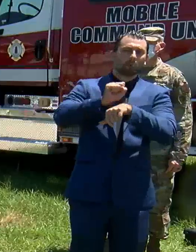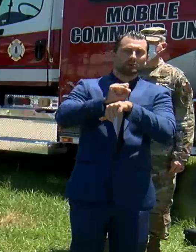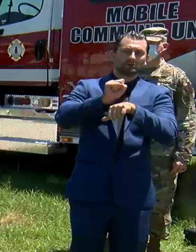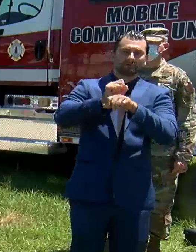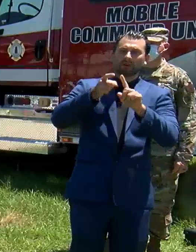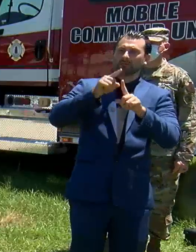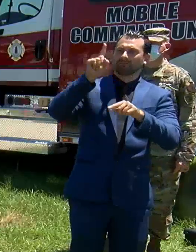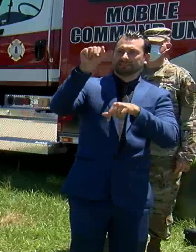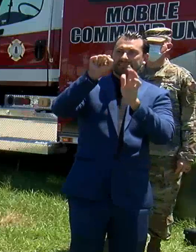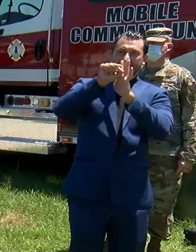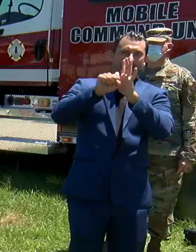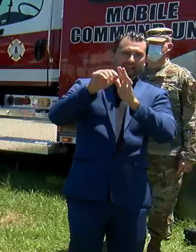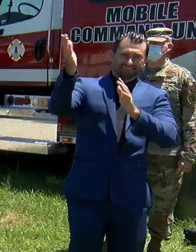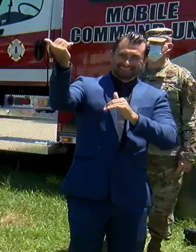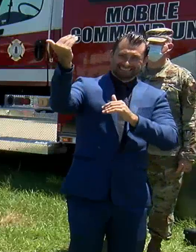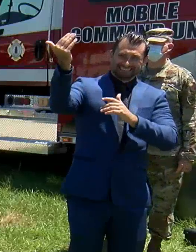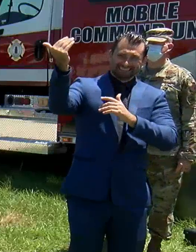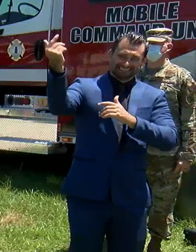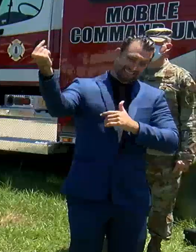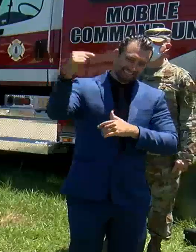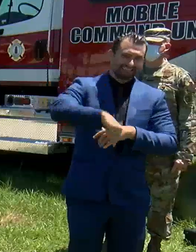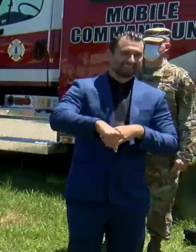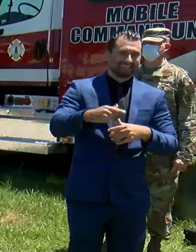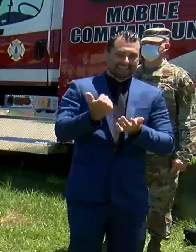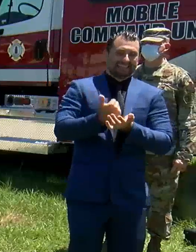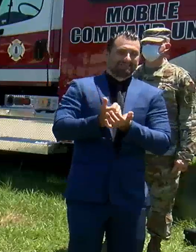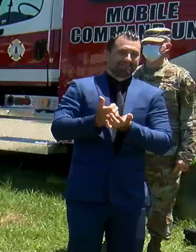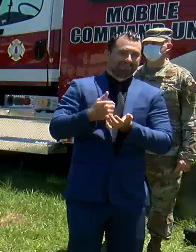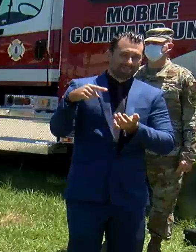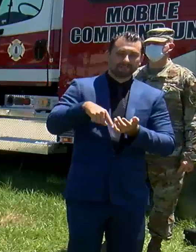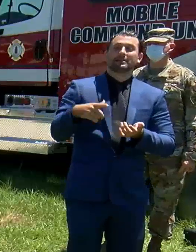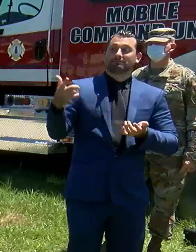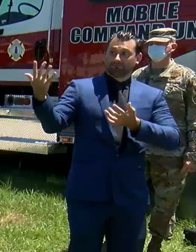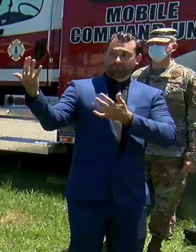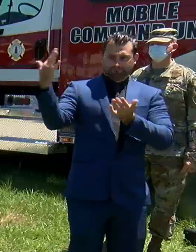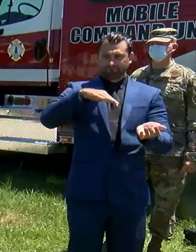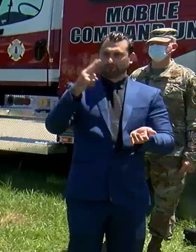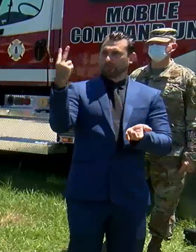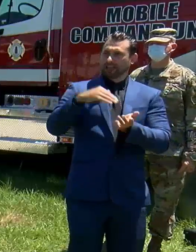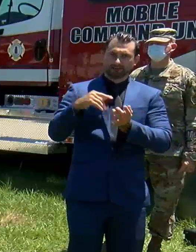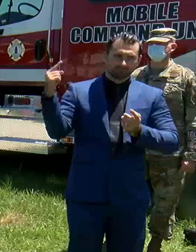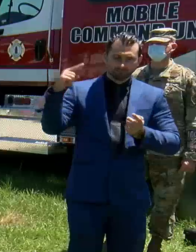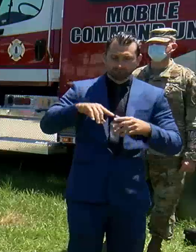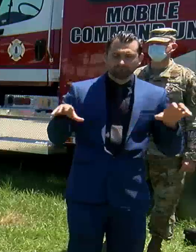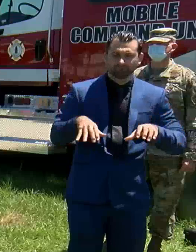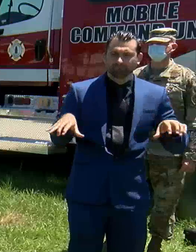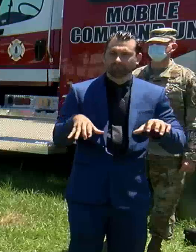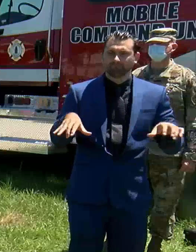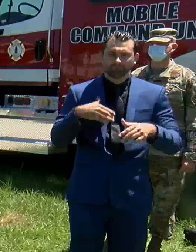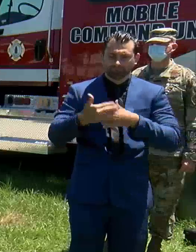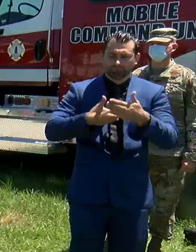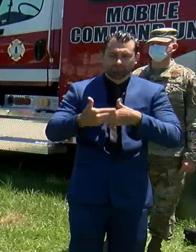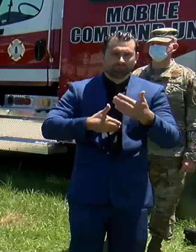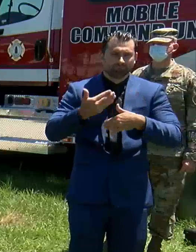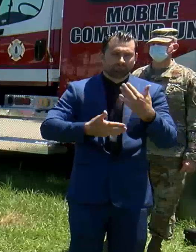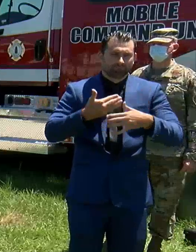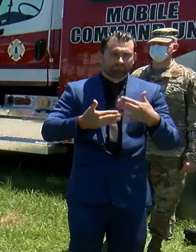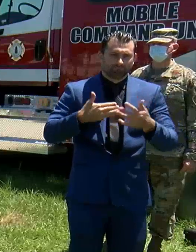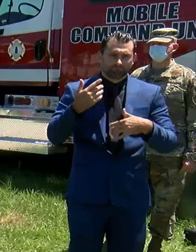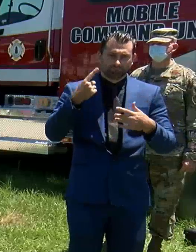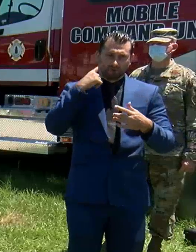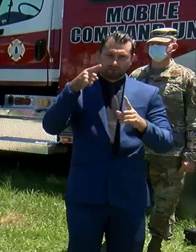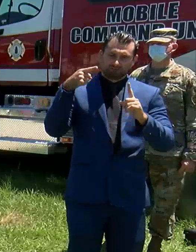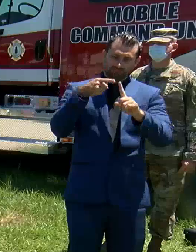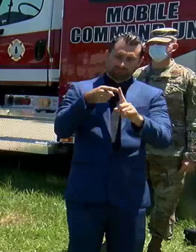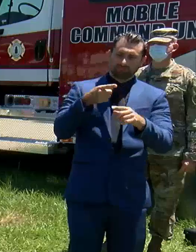process paper applications, taking phone calls. We now have 5 fully stocked call centers. I went through yesterday in the brief